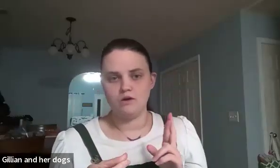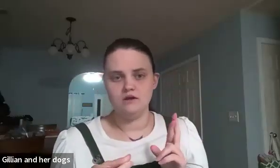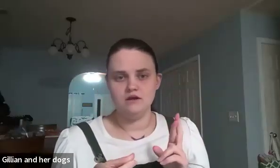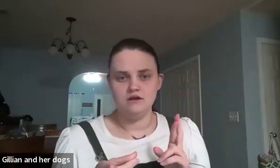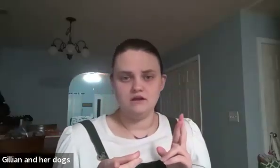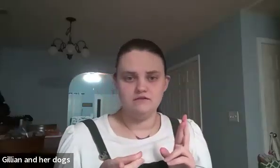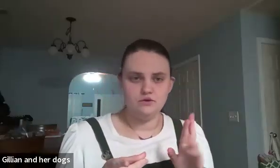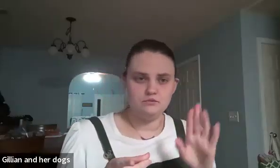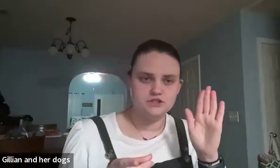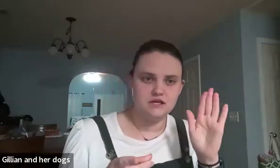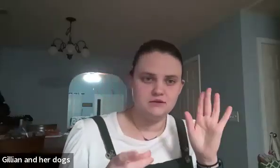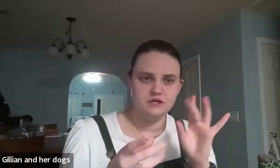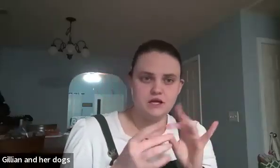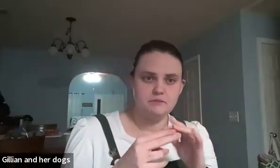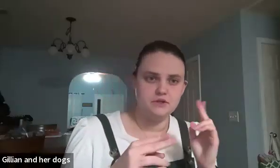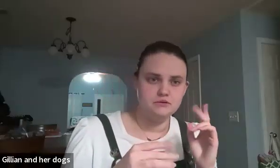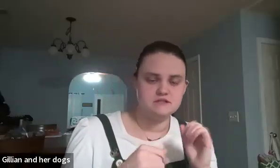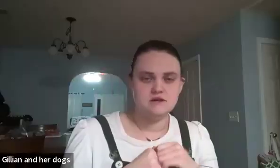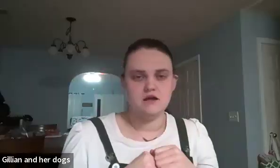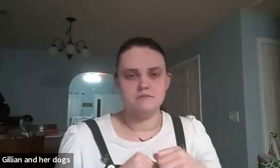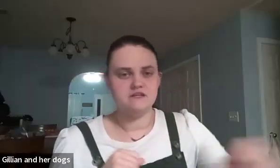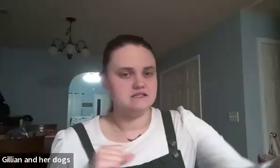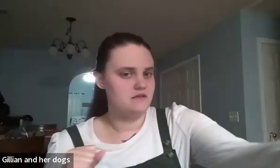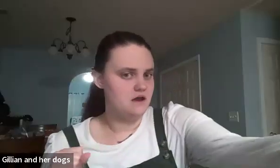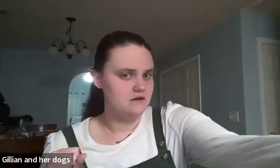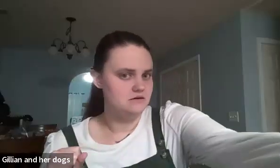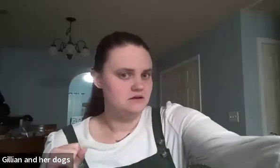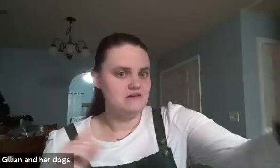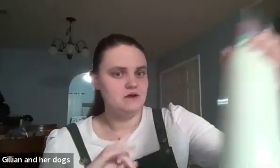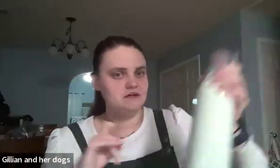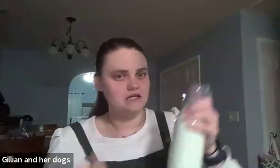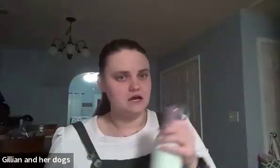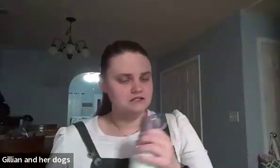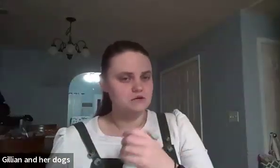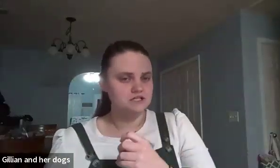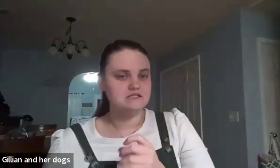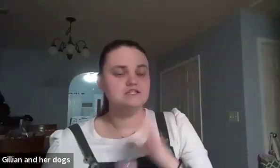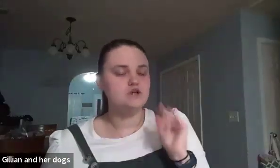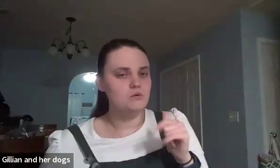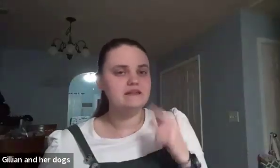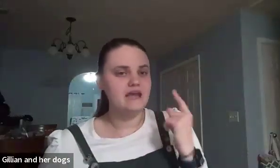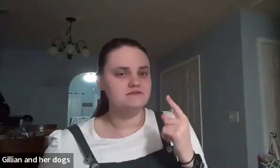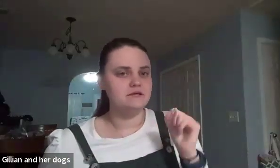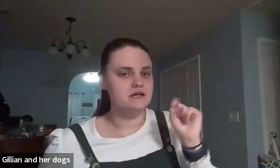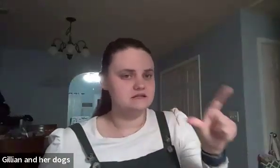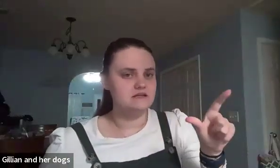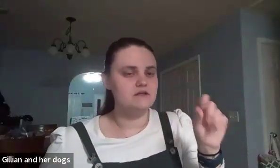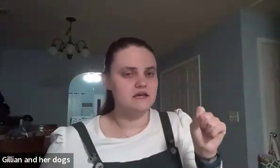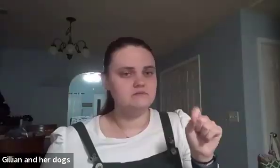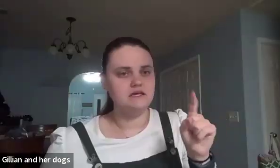or if you put your hand up, we can unmute, things like that. If you have any kinds of questions, they don't only have to be ASL. They can